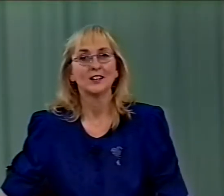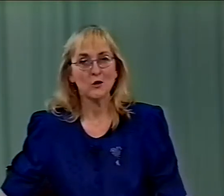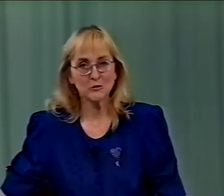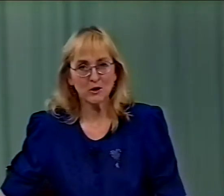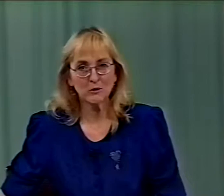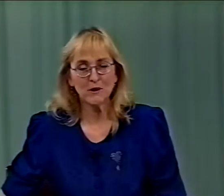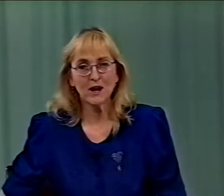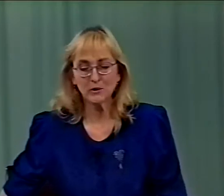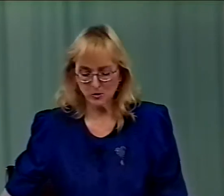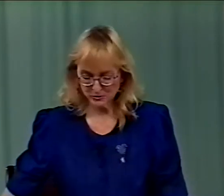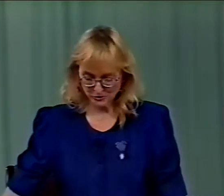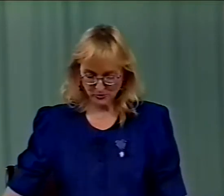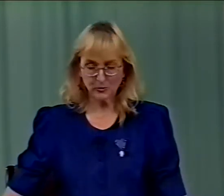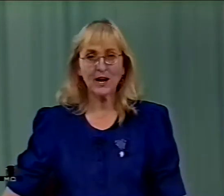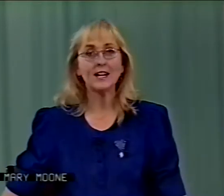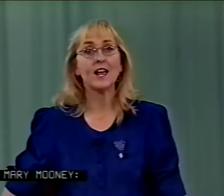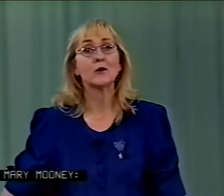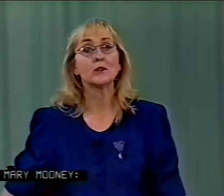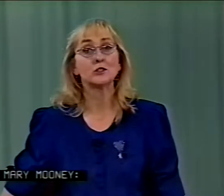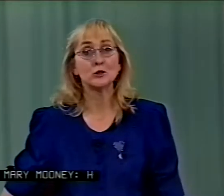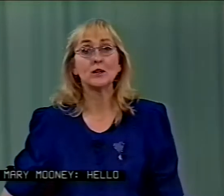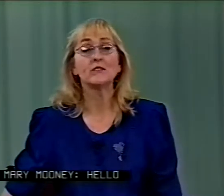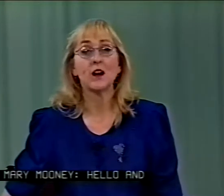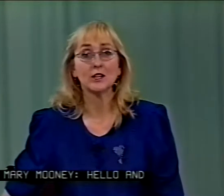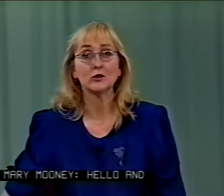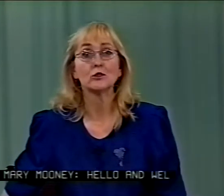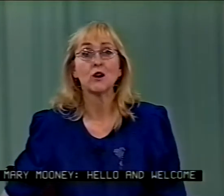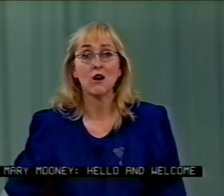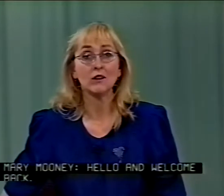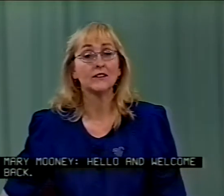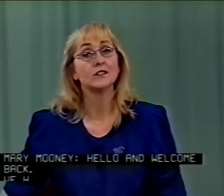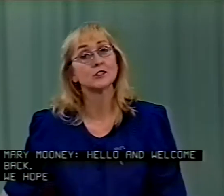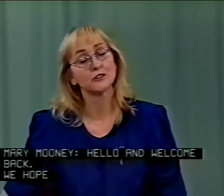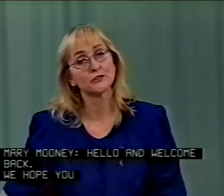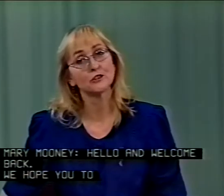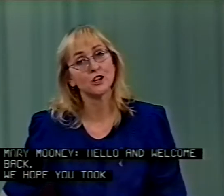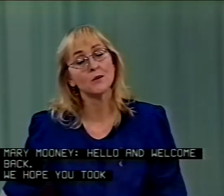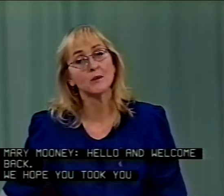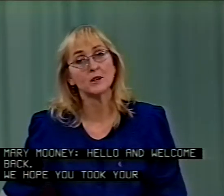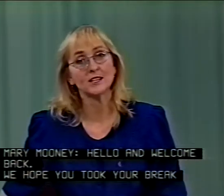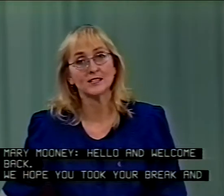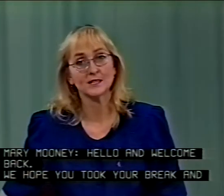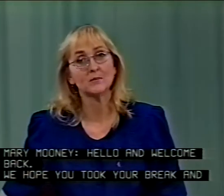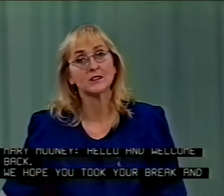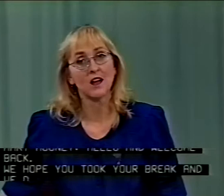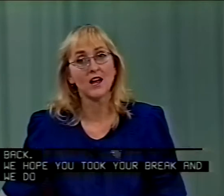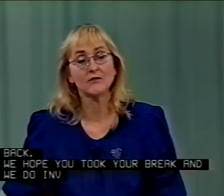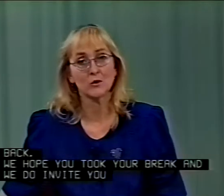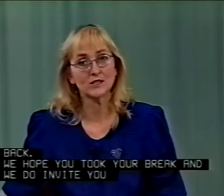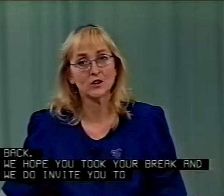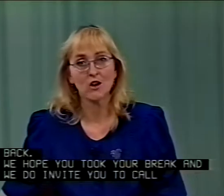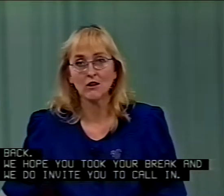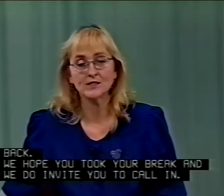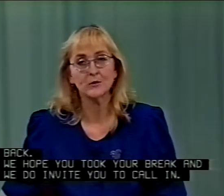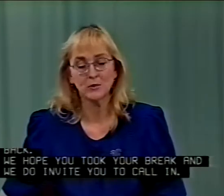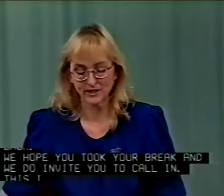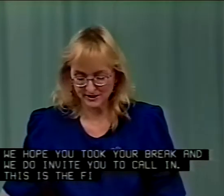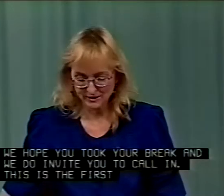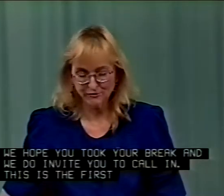Hello and welcome back. We hope you took your break, and we do invite you to call in. This is the first time that we can accept live voice calls, and we're waiting to hear from